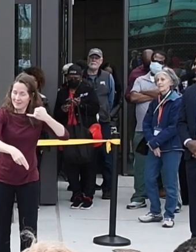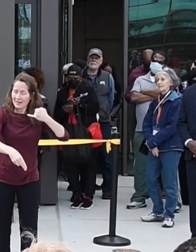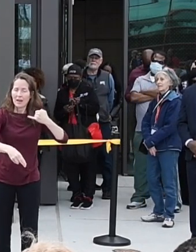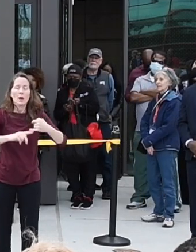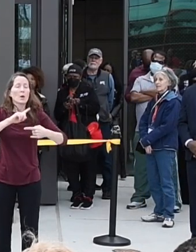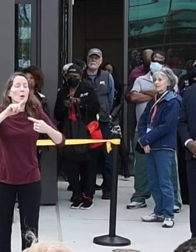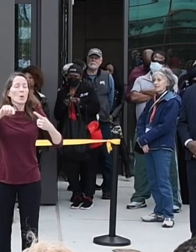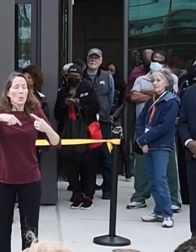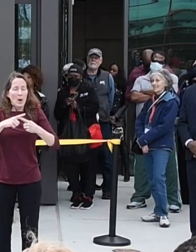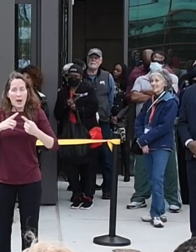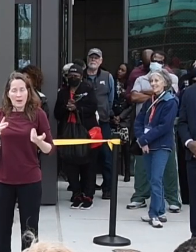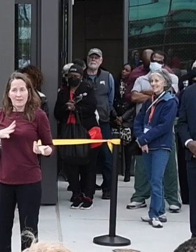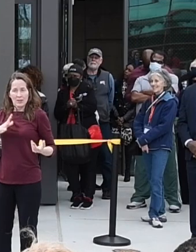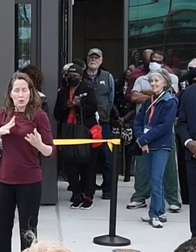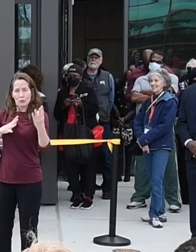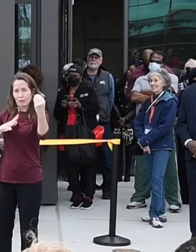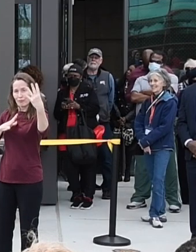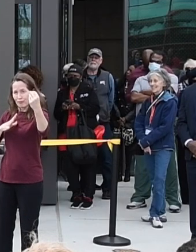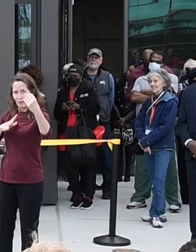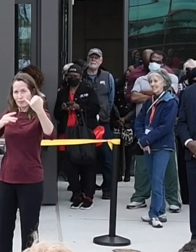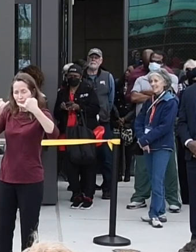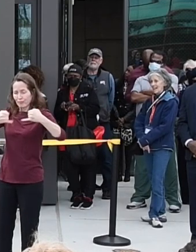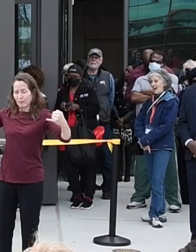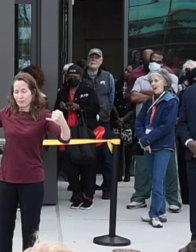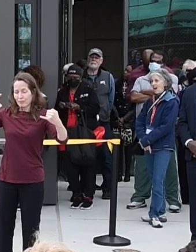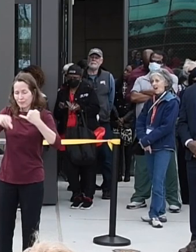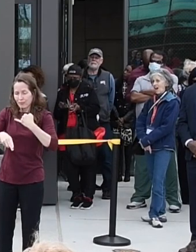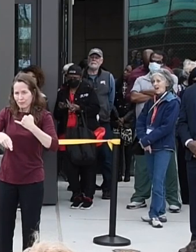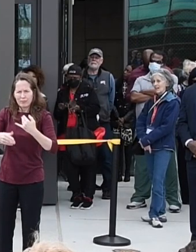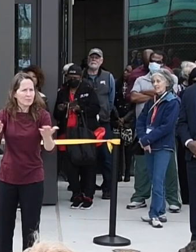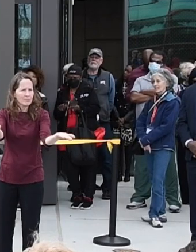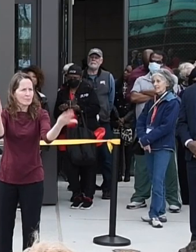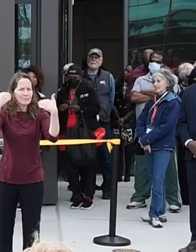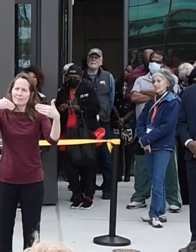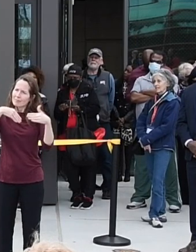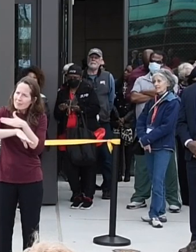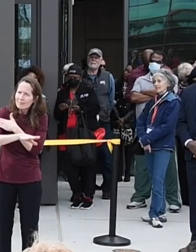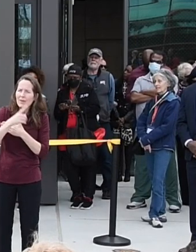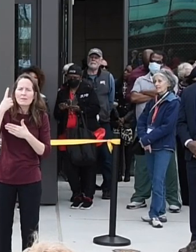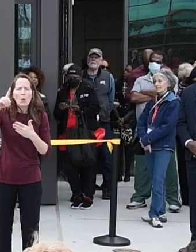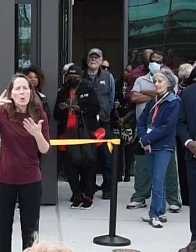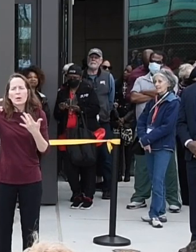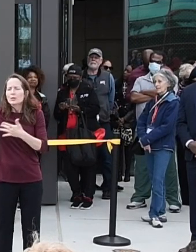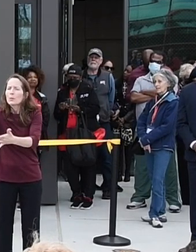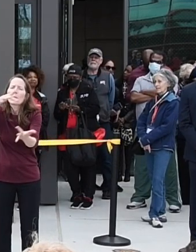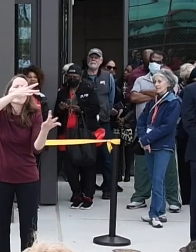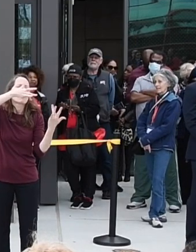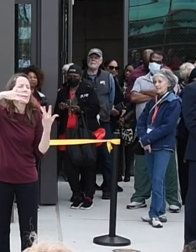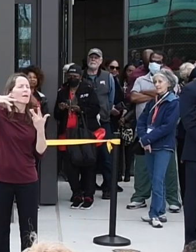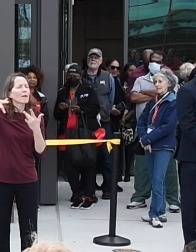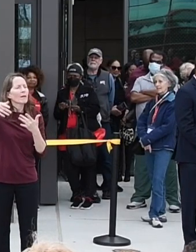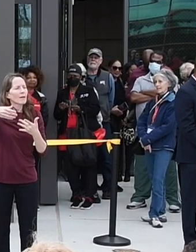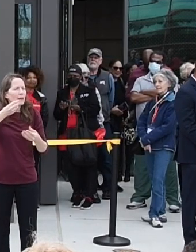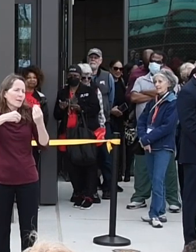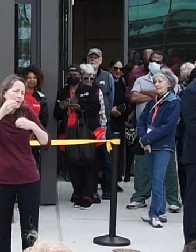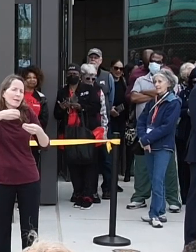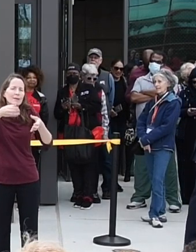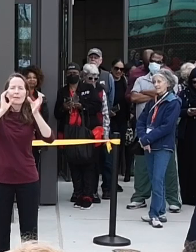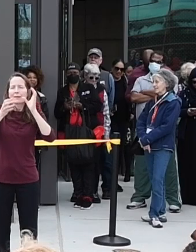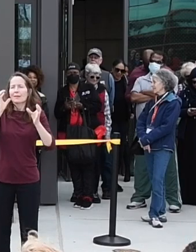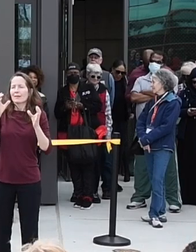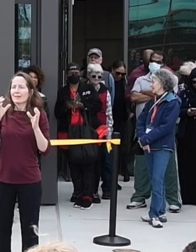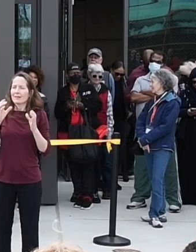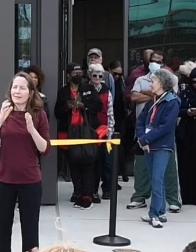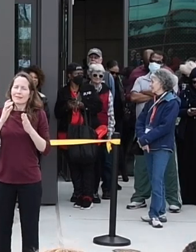ribbon, we invite you all inside for the tours, the refreshments, the